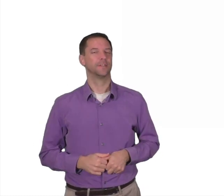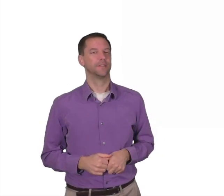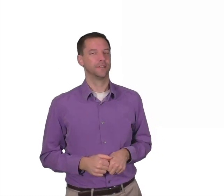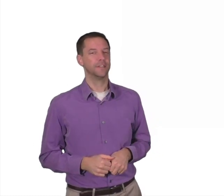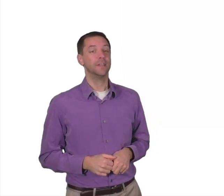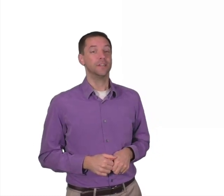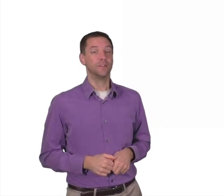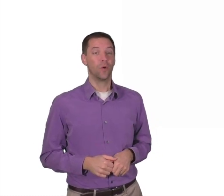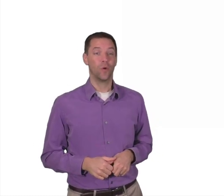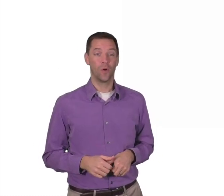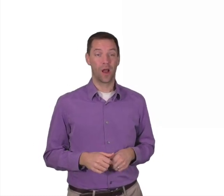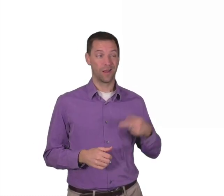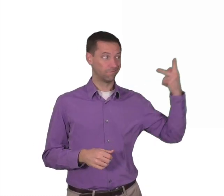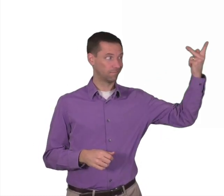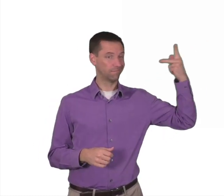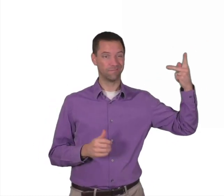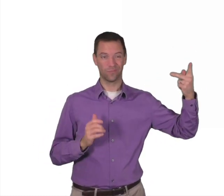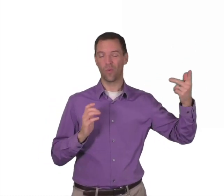my collaborator and colleague.